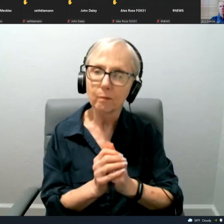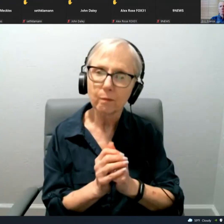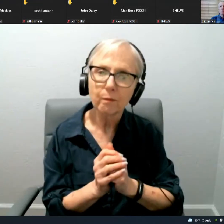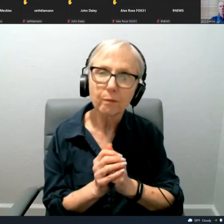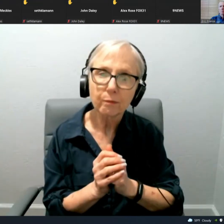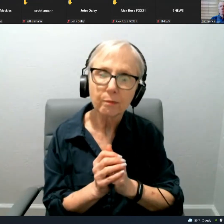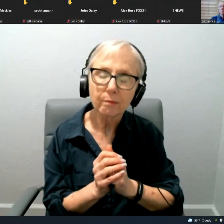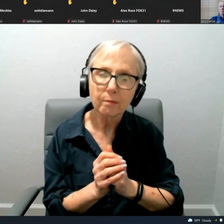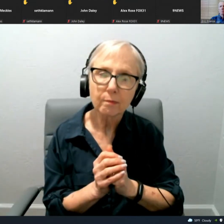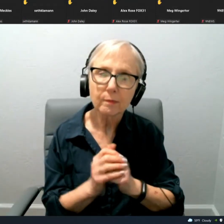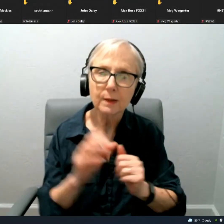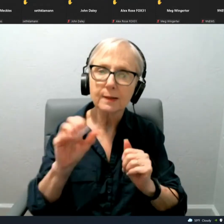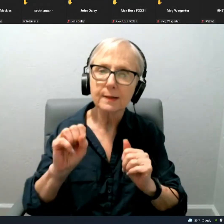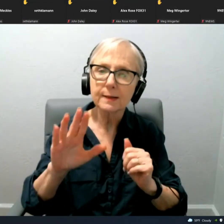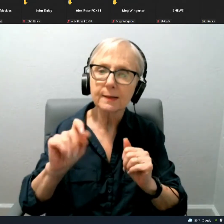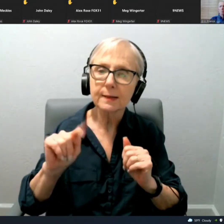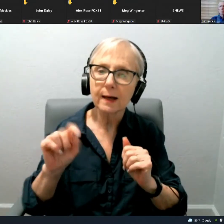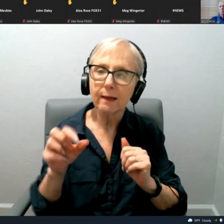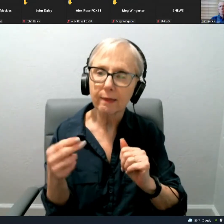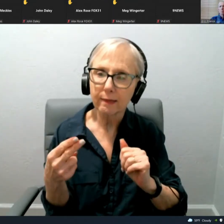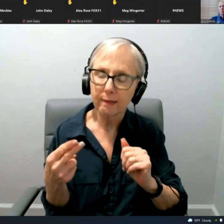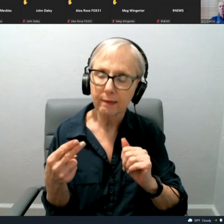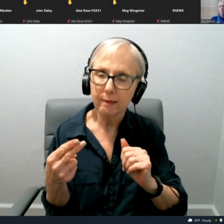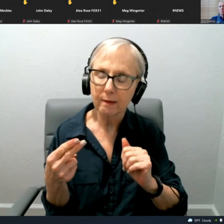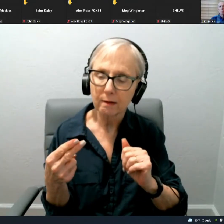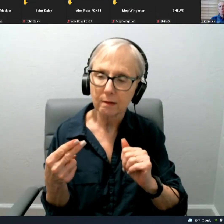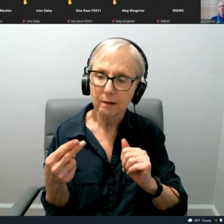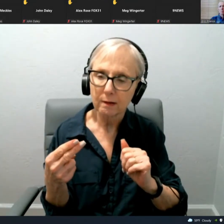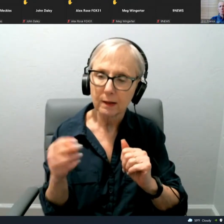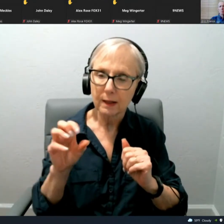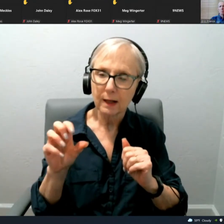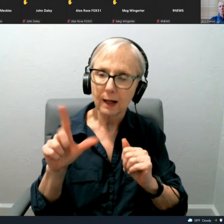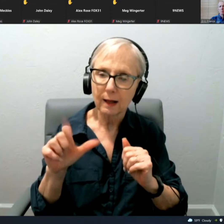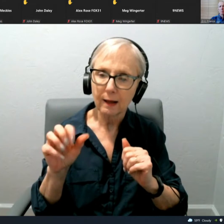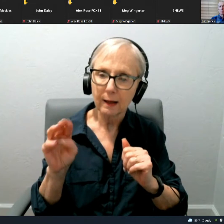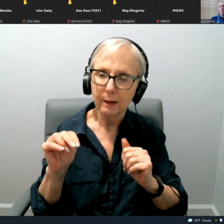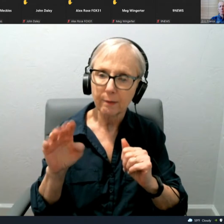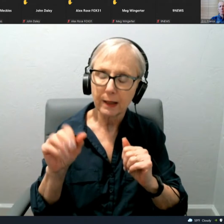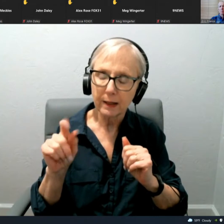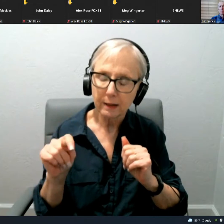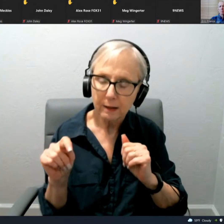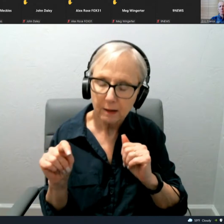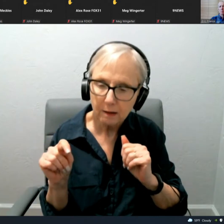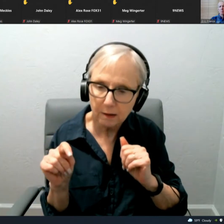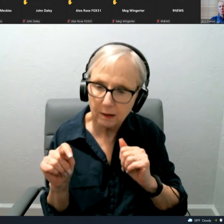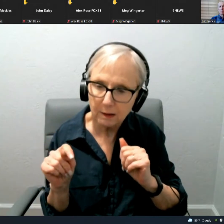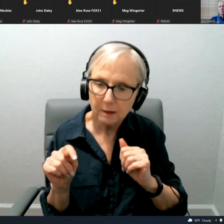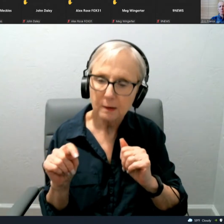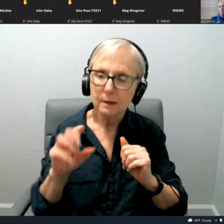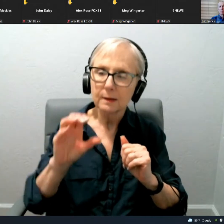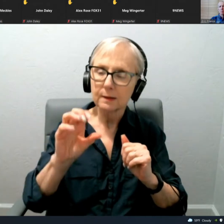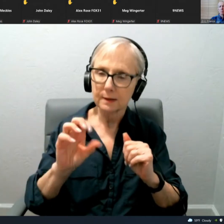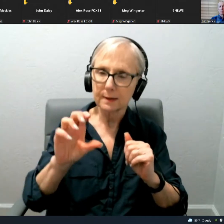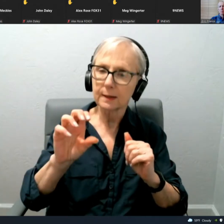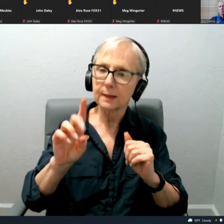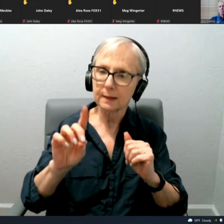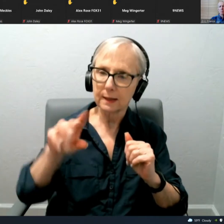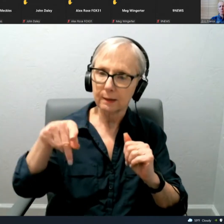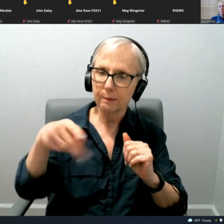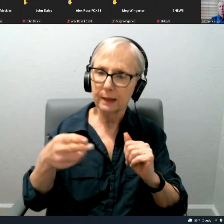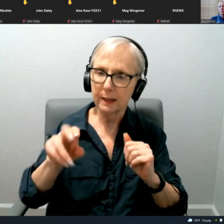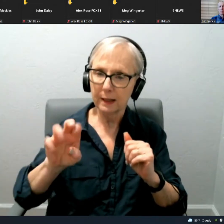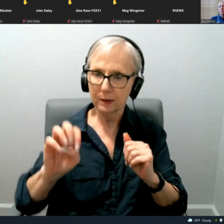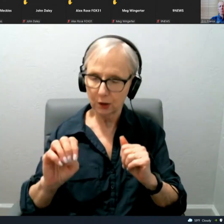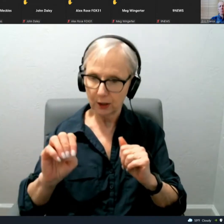All right, let's go to Seth Kleiman. Hi, Seth Kleiman from the. So CDPHE held a presser on this exact same day